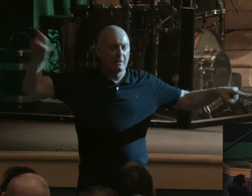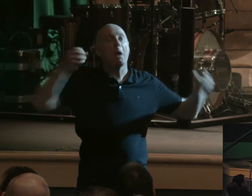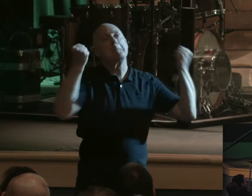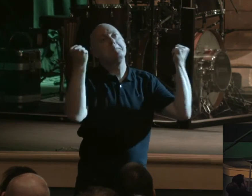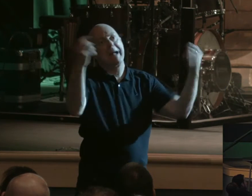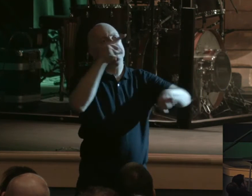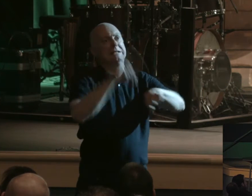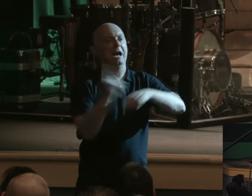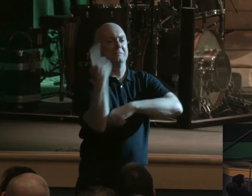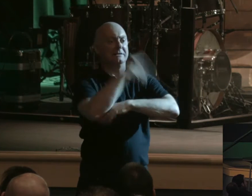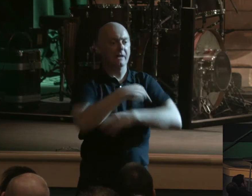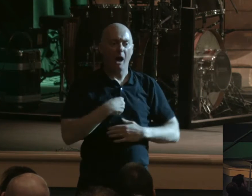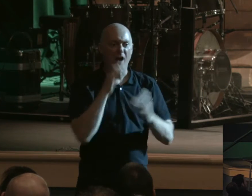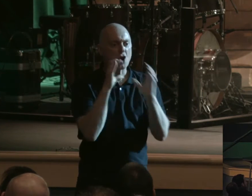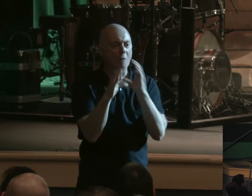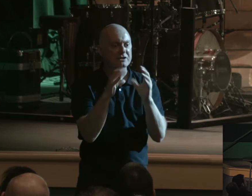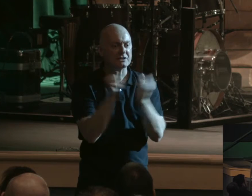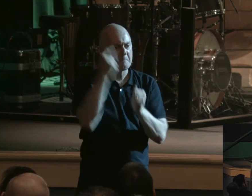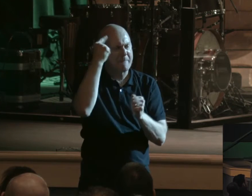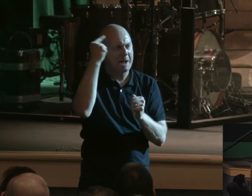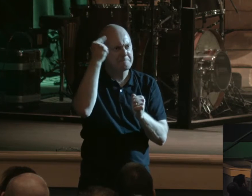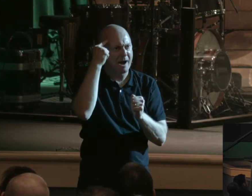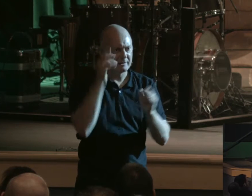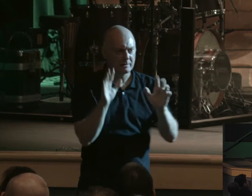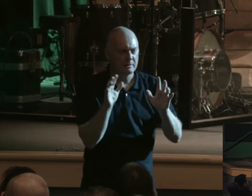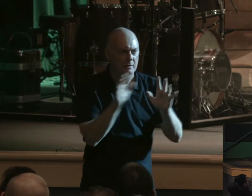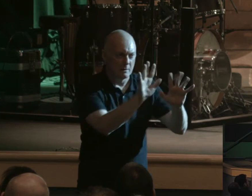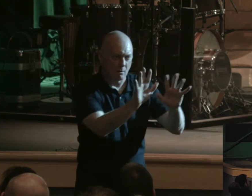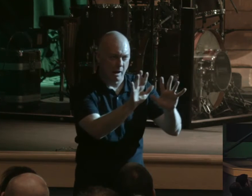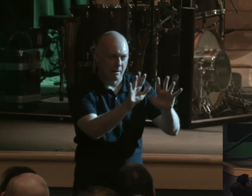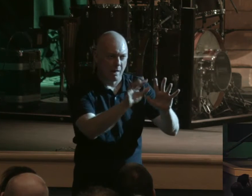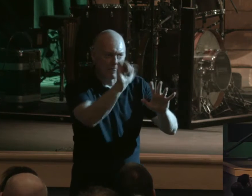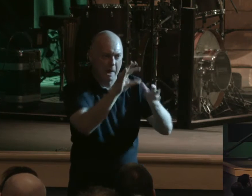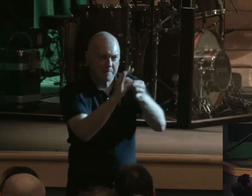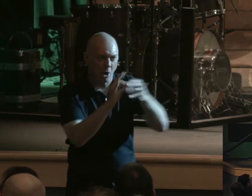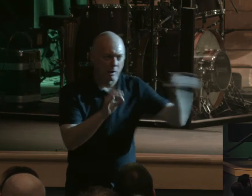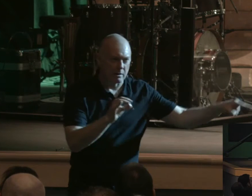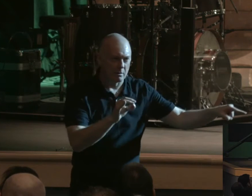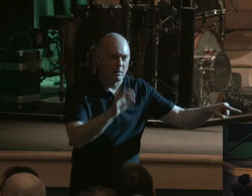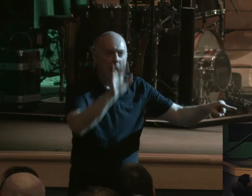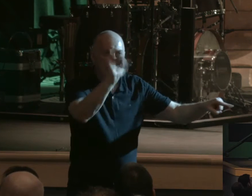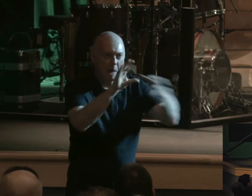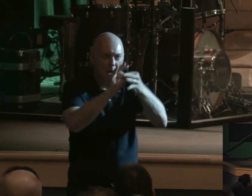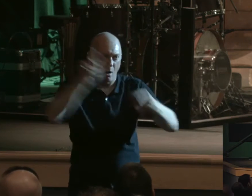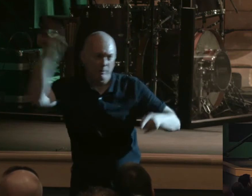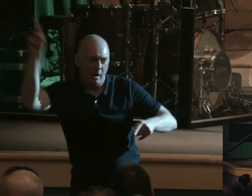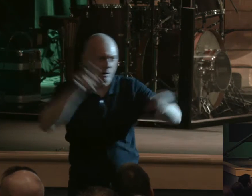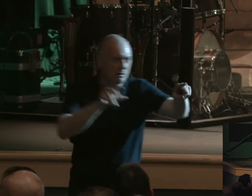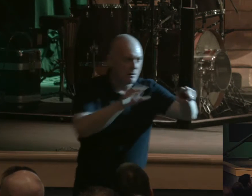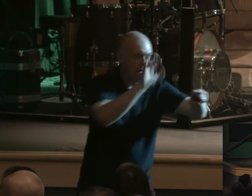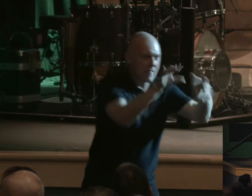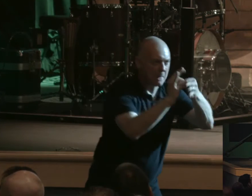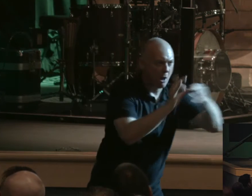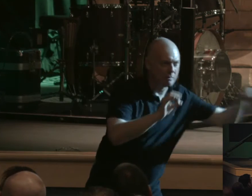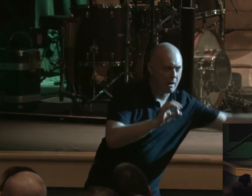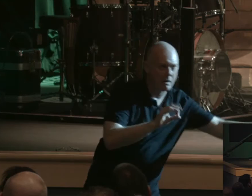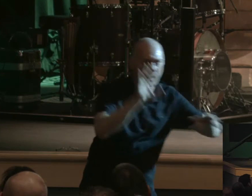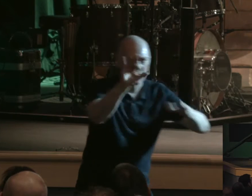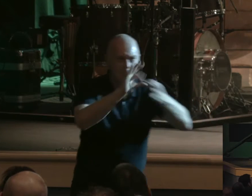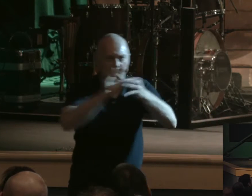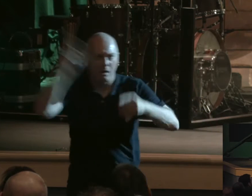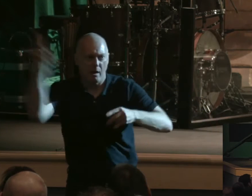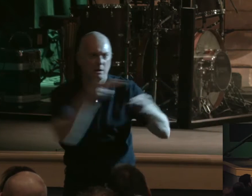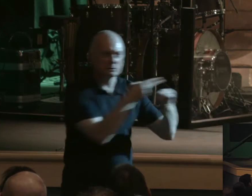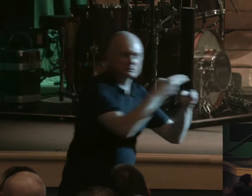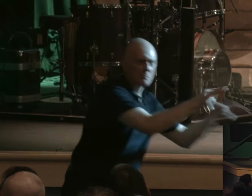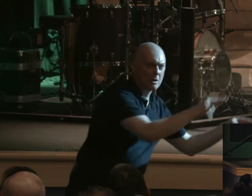many times a day I have this conversation in my mind of that's eternal, that's temporal, that will last forever, that will die. That is what